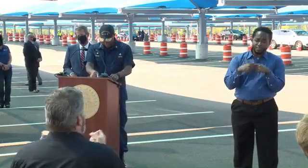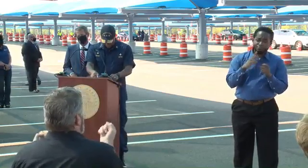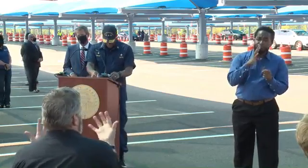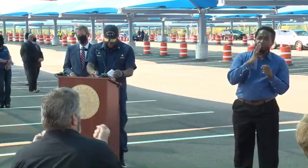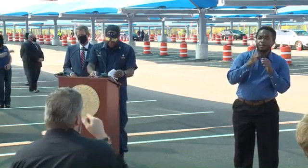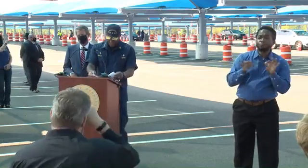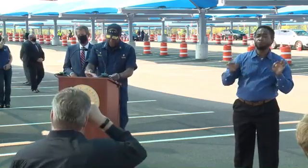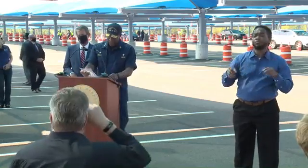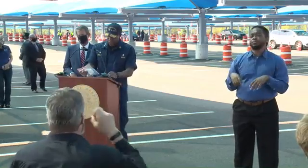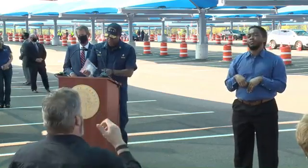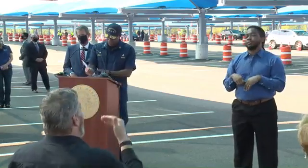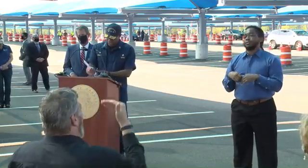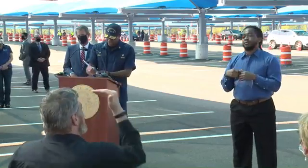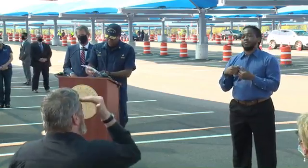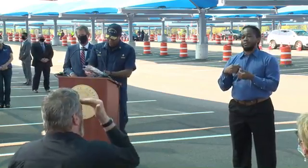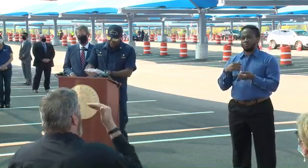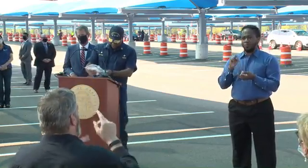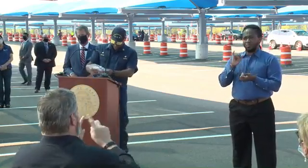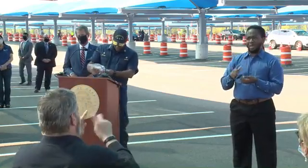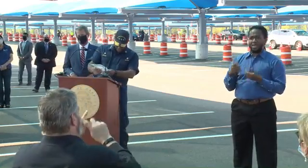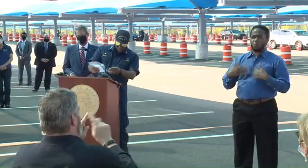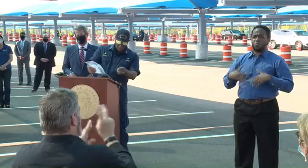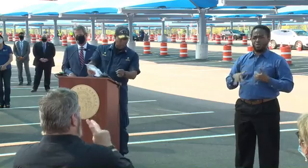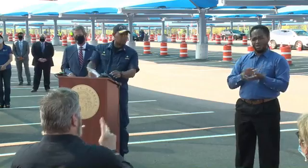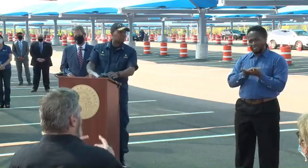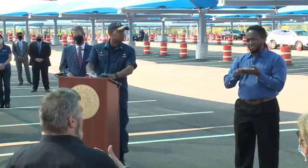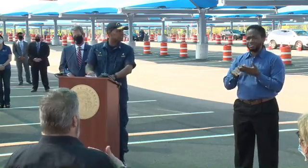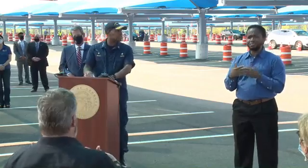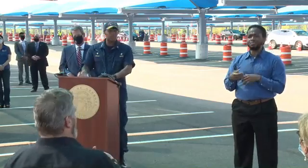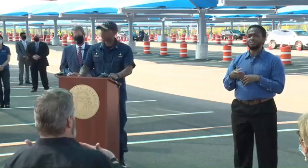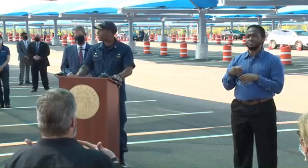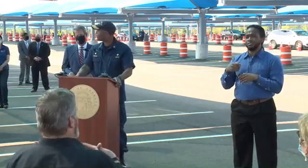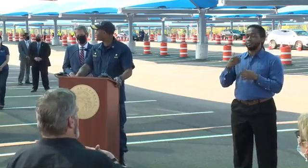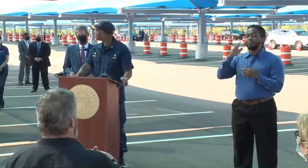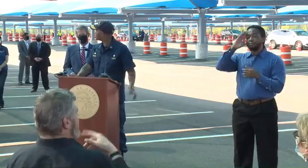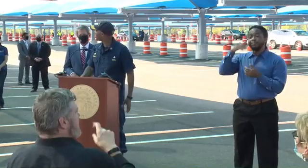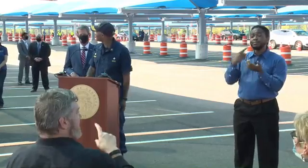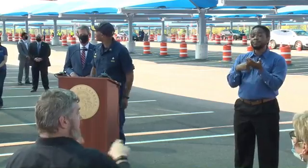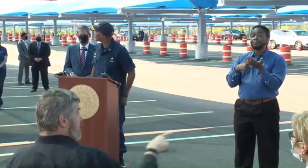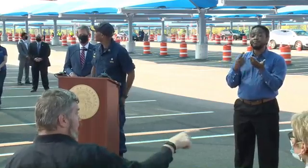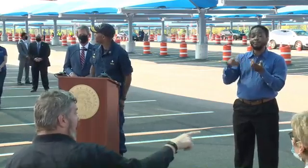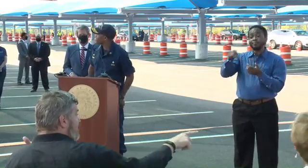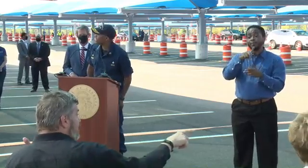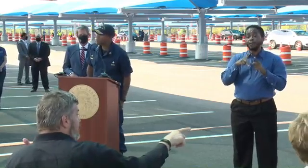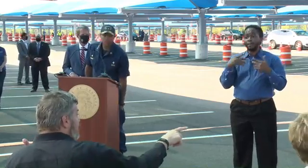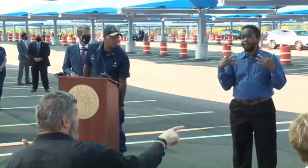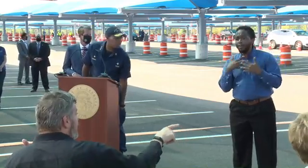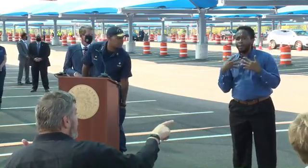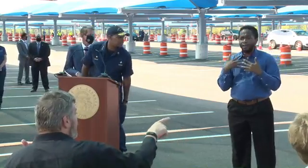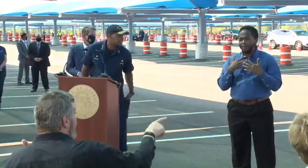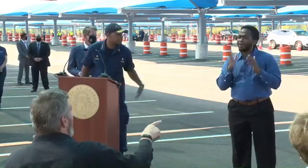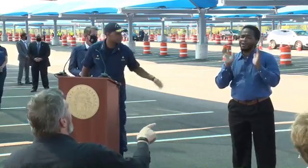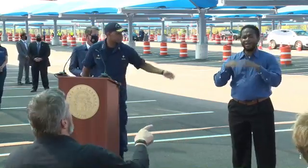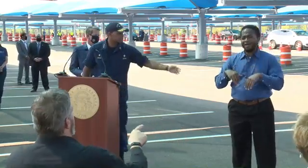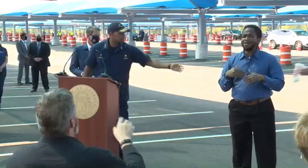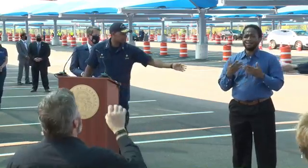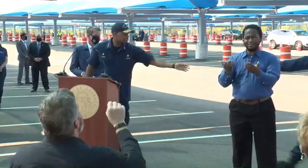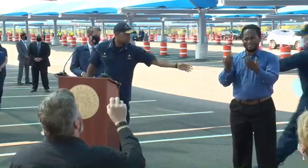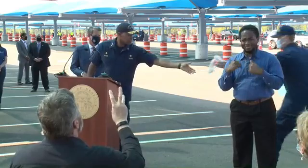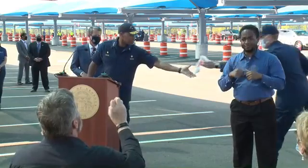are fears about testing. One other thing that I wanted to show you all, Dennis, do we have my swab and